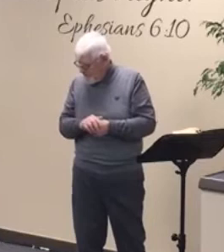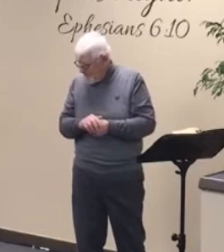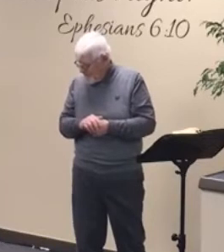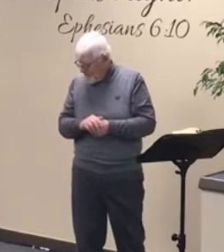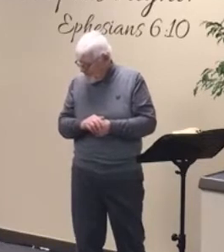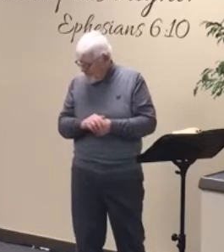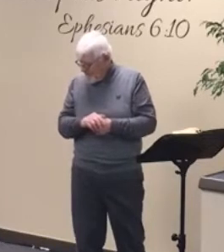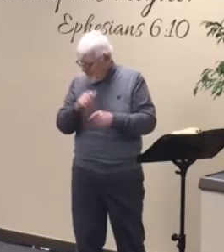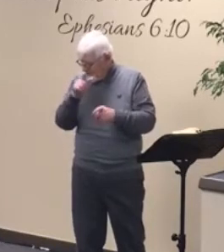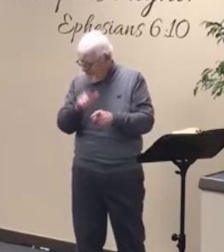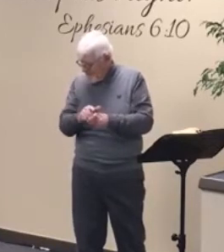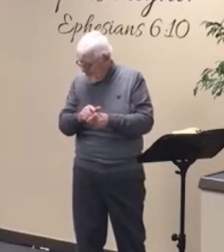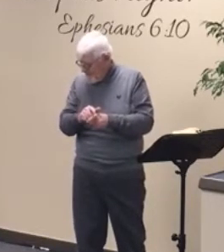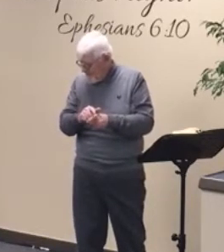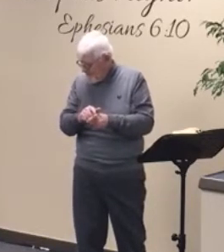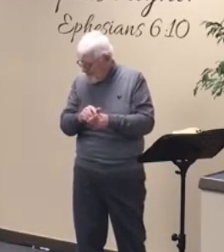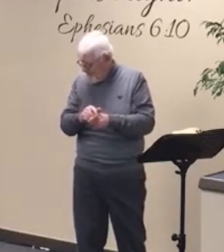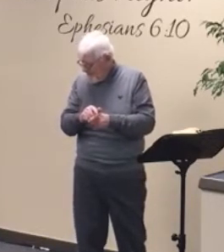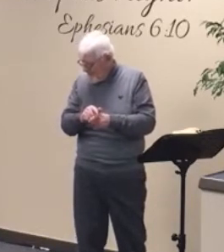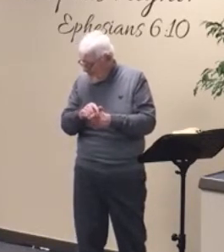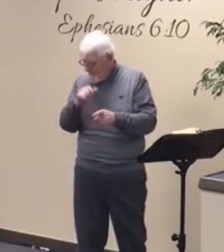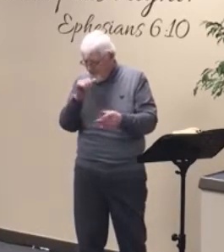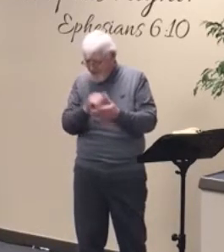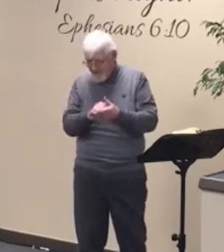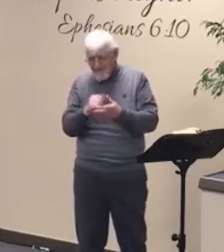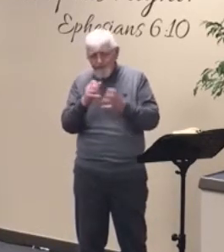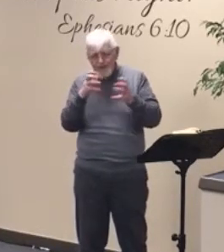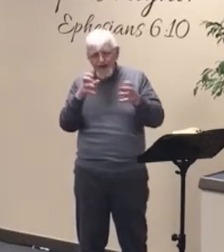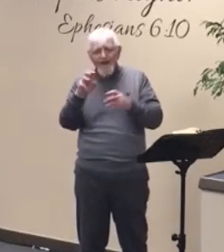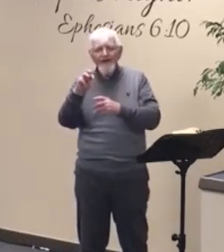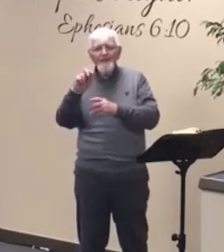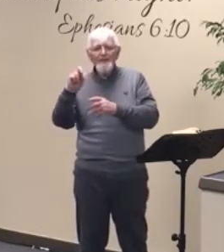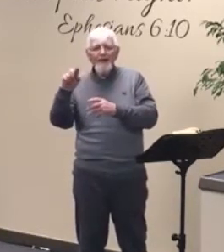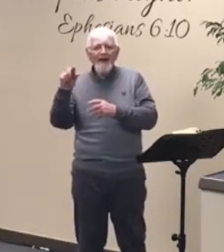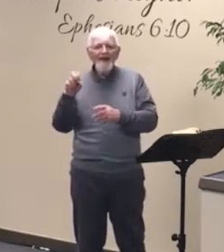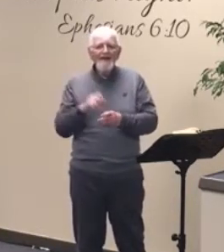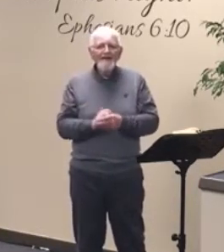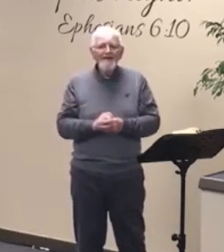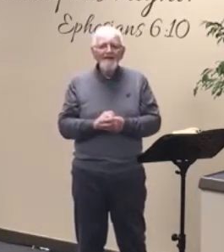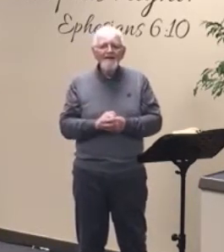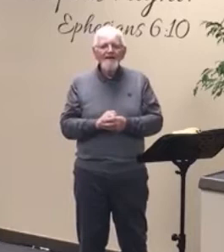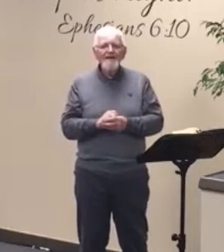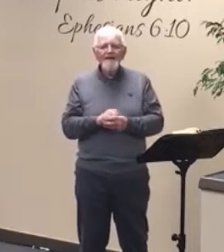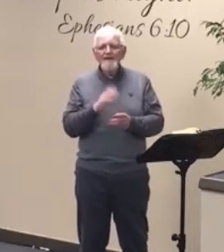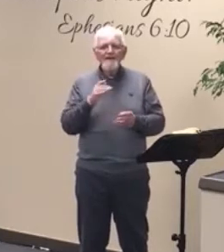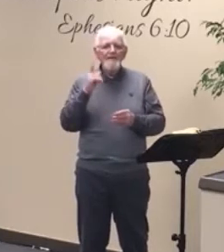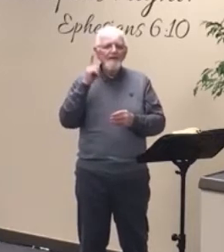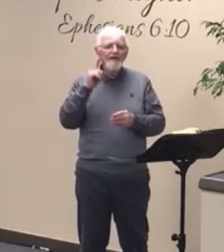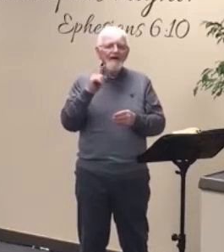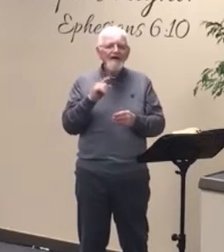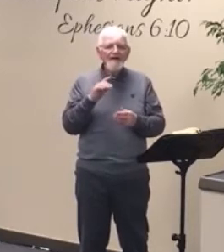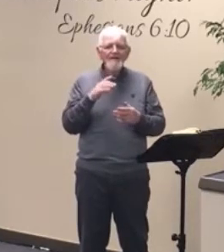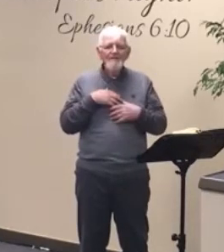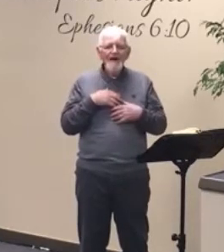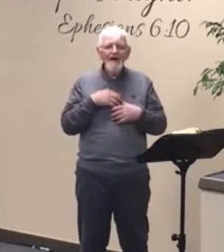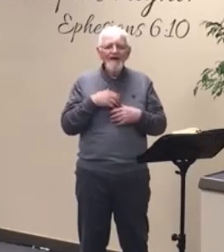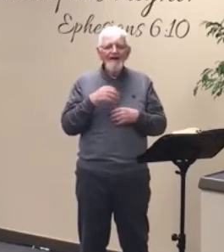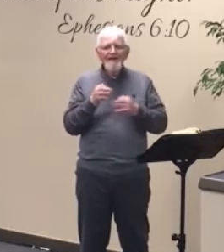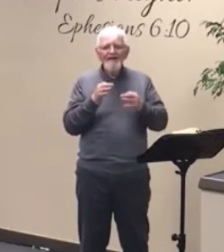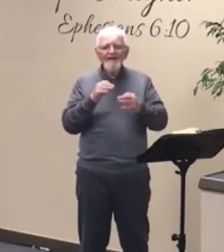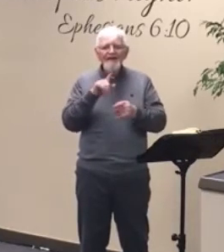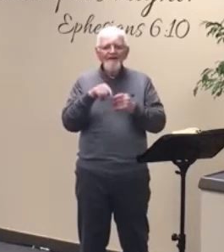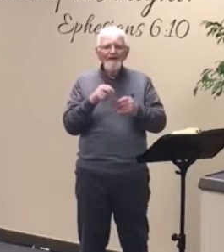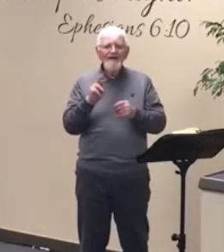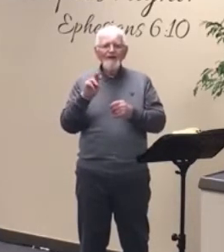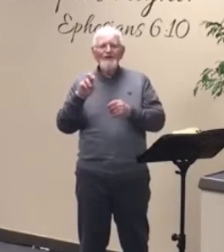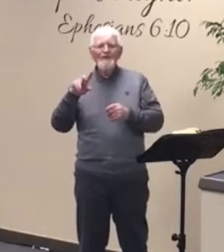brother, that was a great message. I'm like, it's a great message because you never heard any of my illustrations before, and you haven't heard me repeat myself